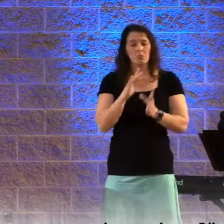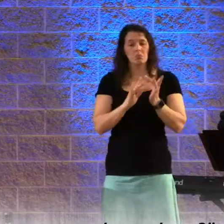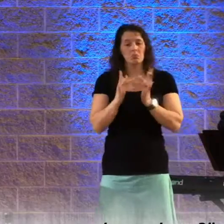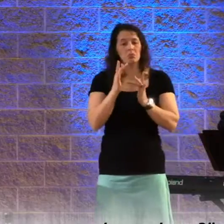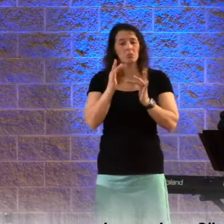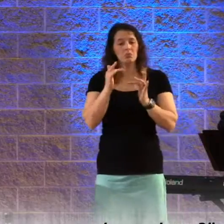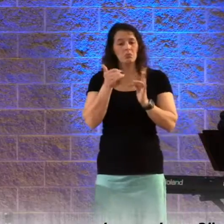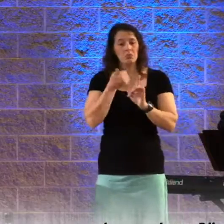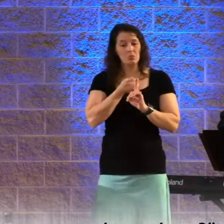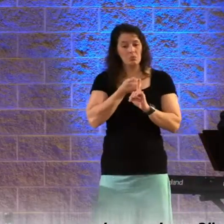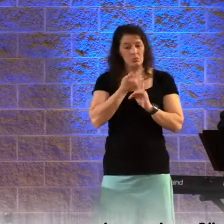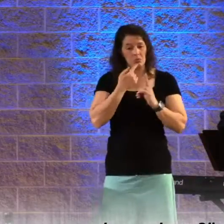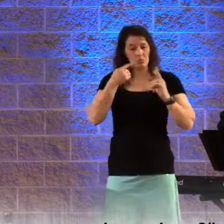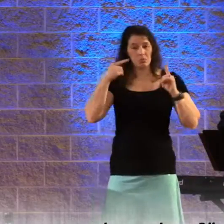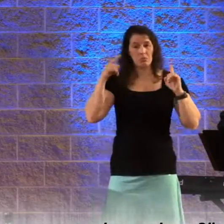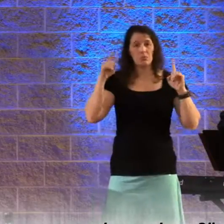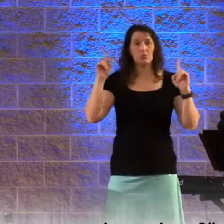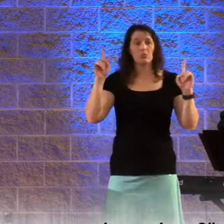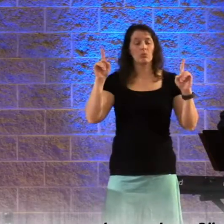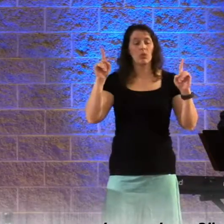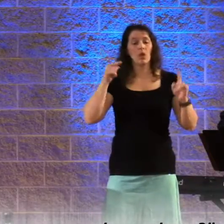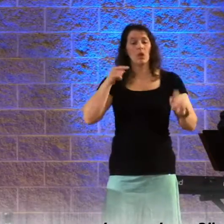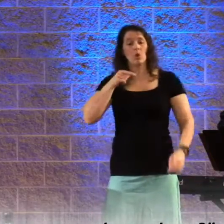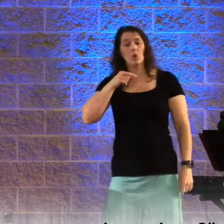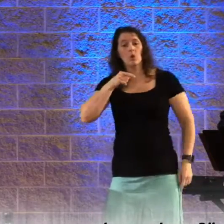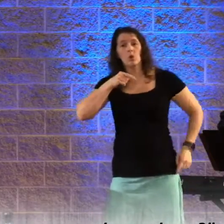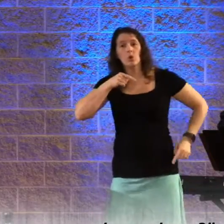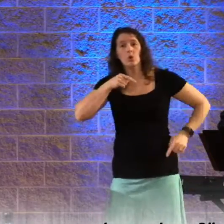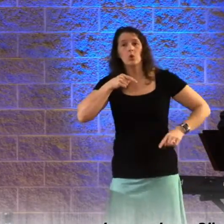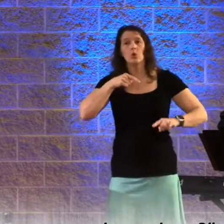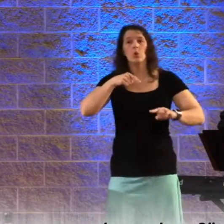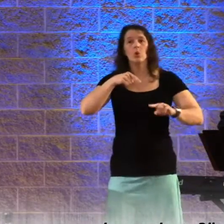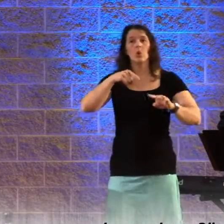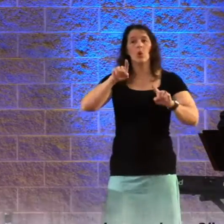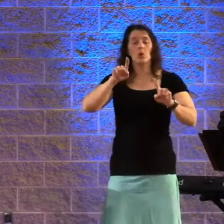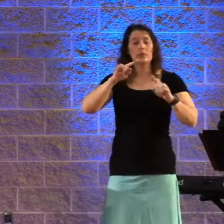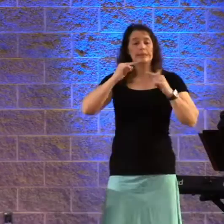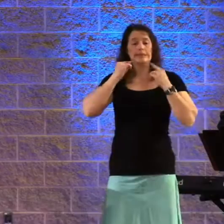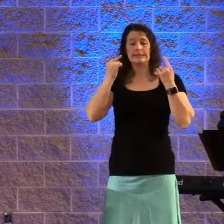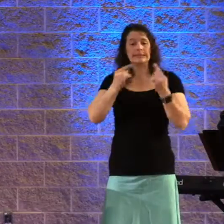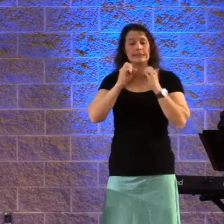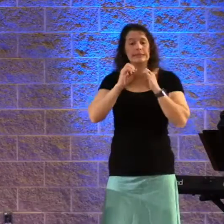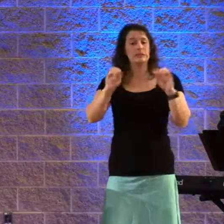Jesus declared, go and sin no more.